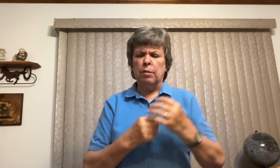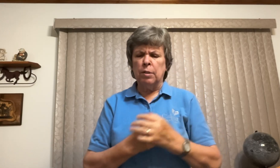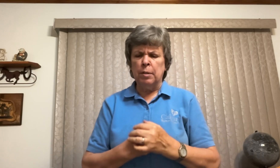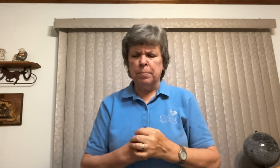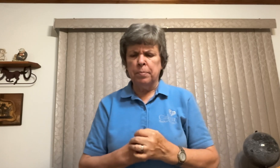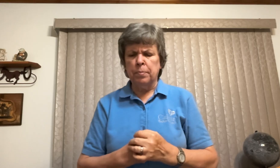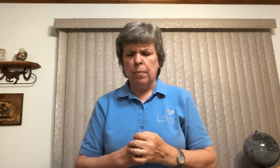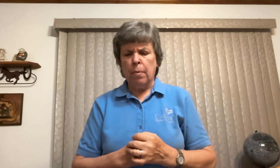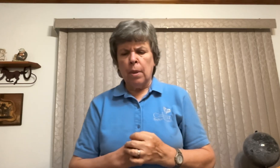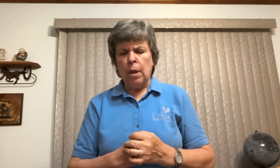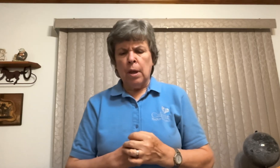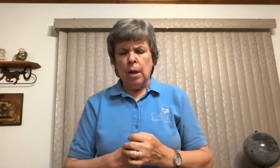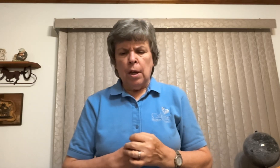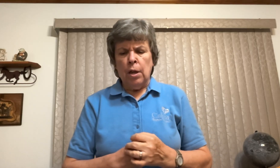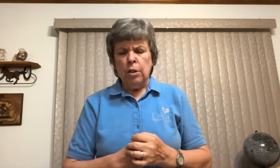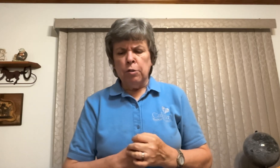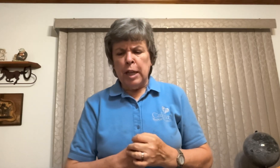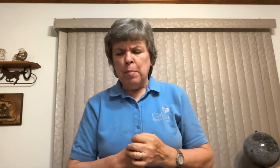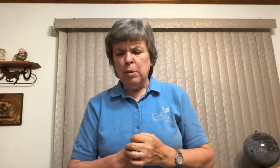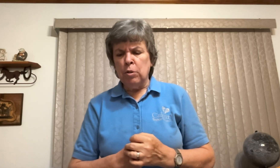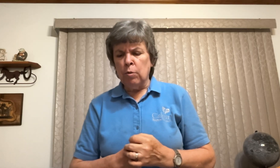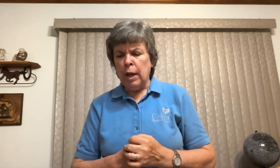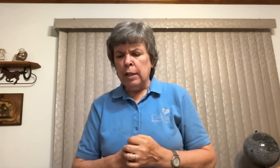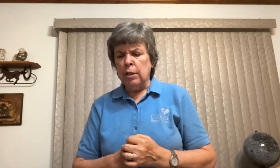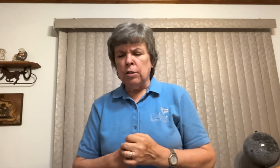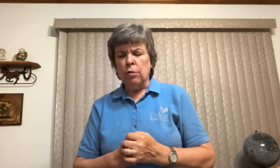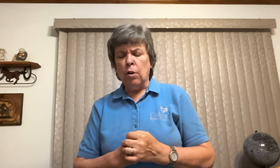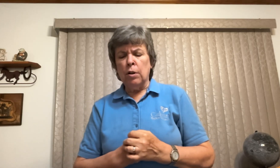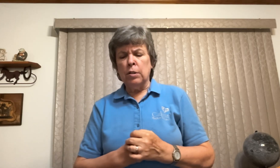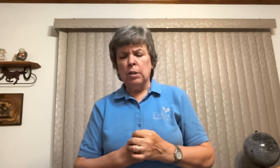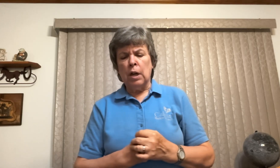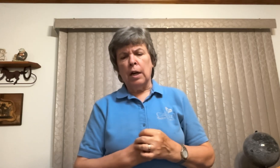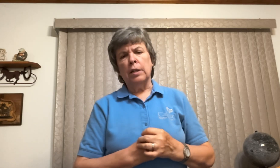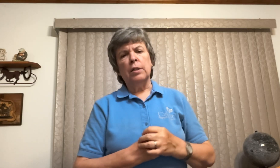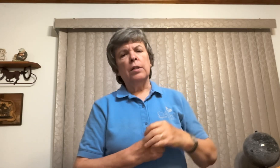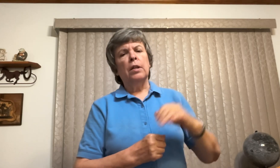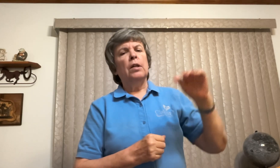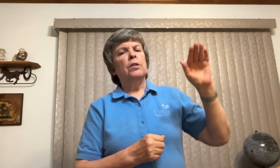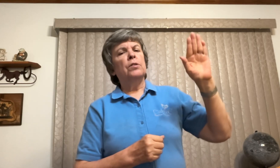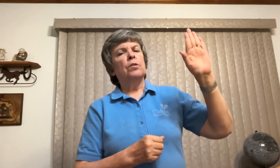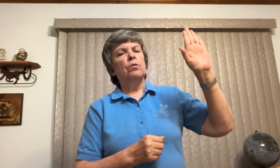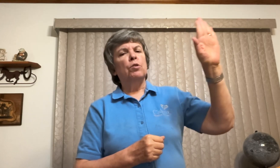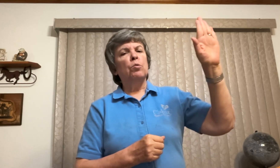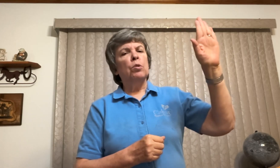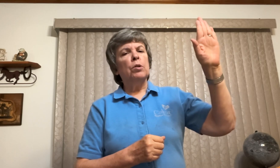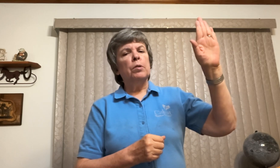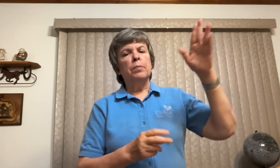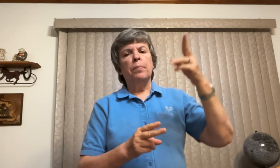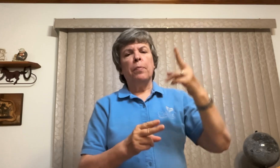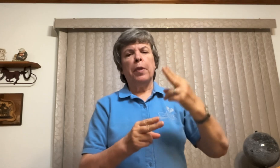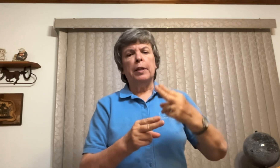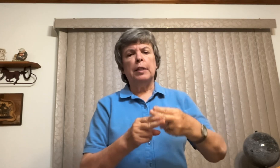angry. Your name is great and your heart is kind. So your